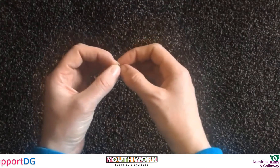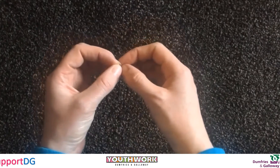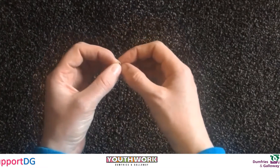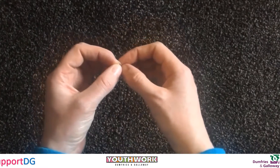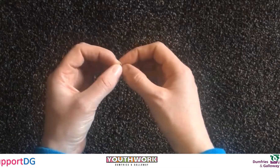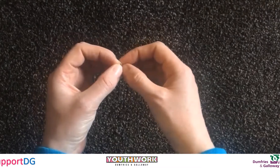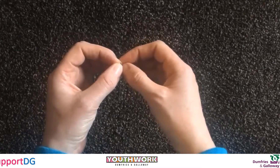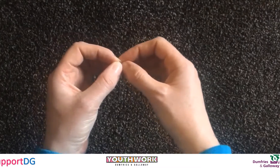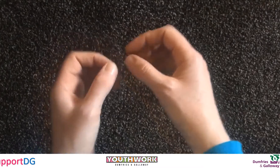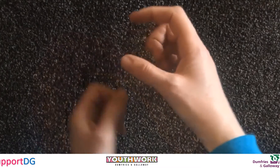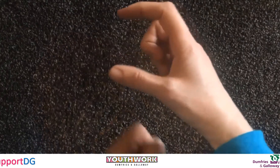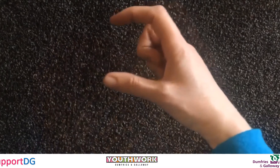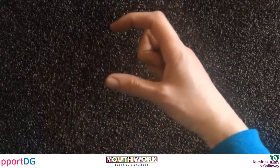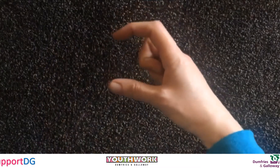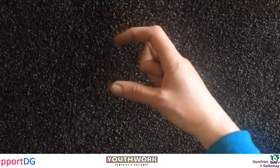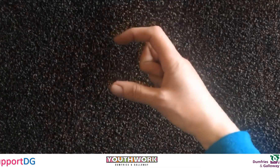B, C,